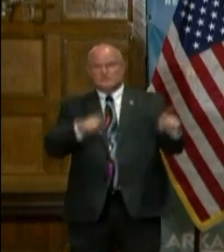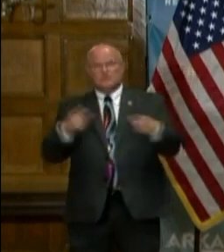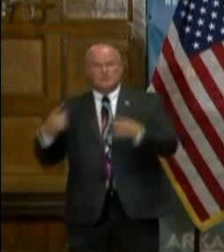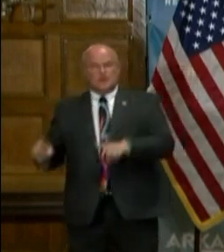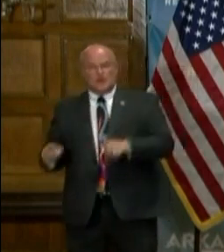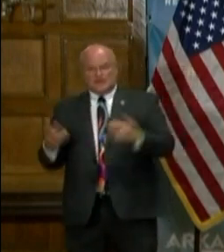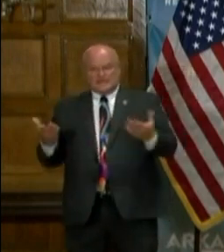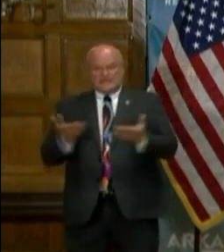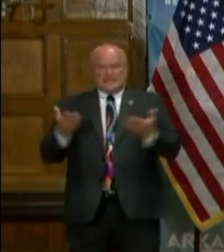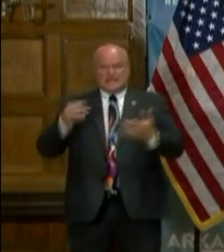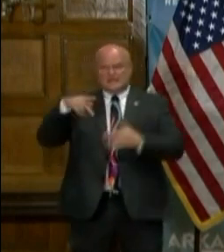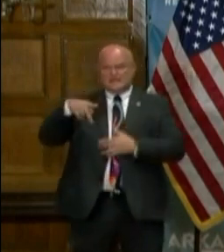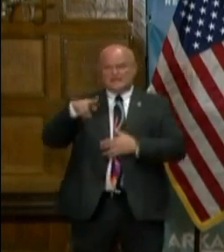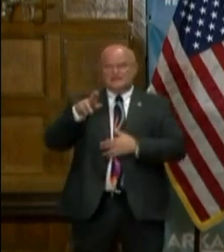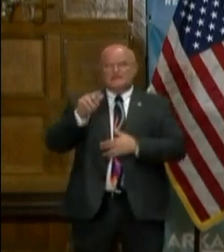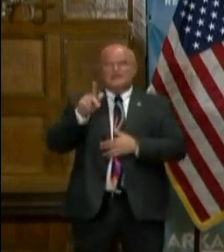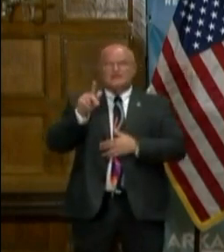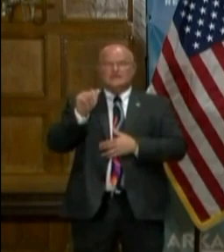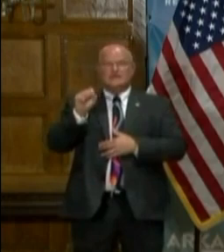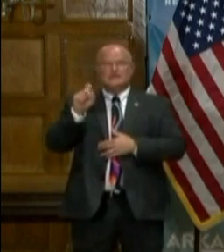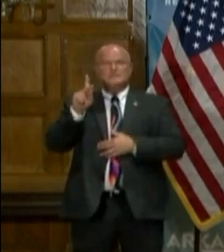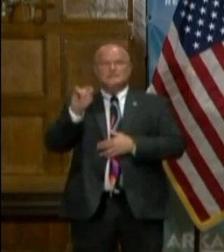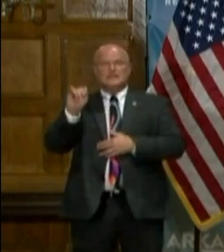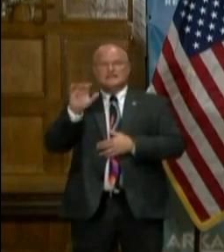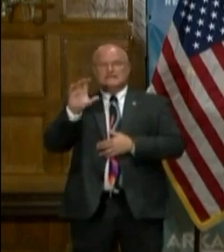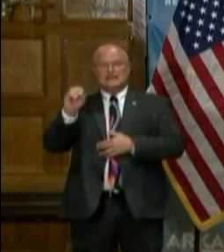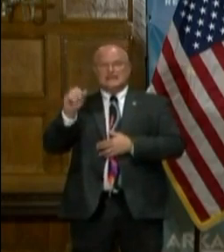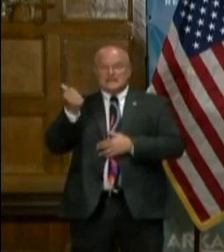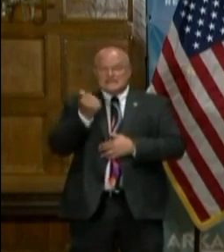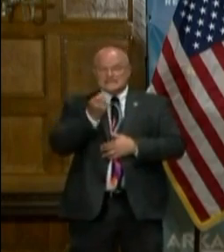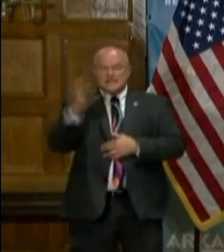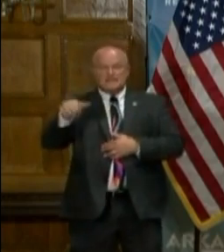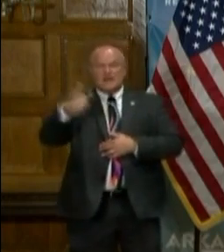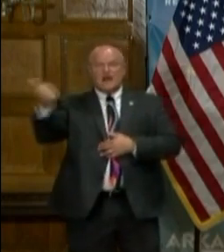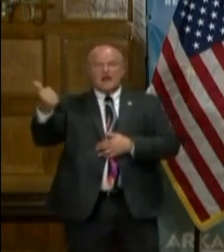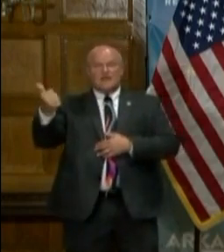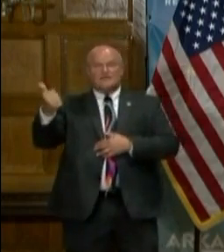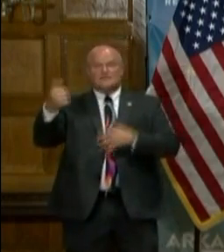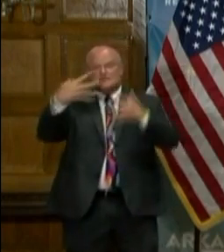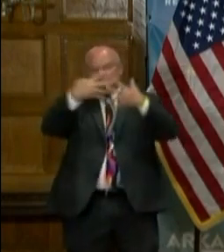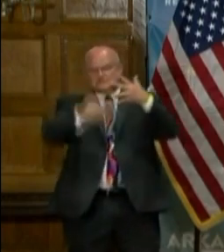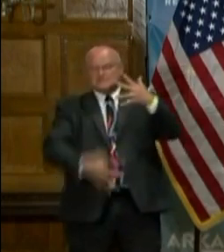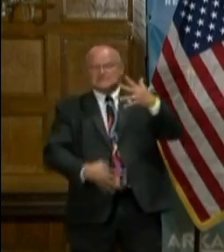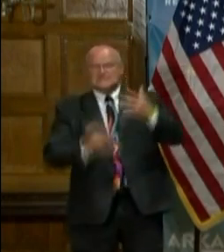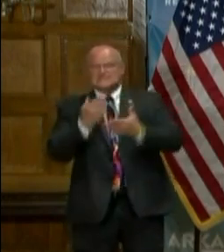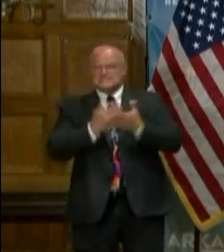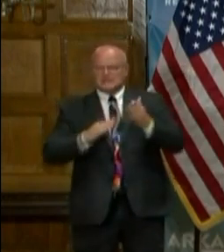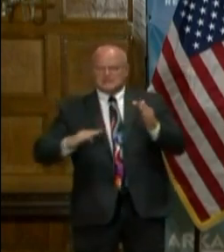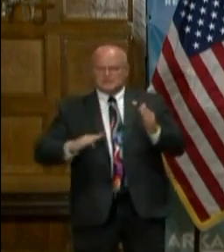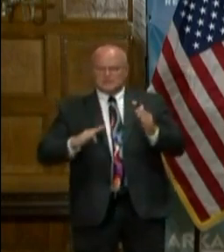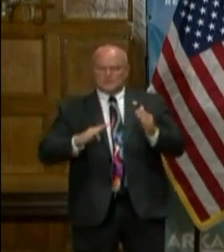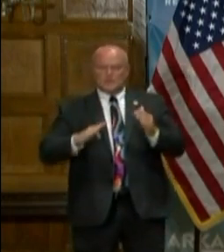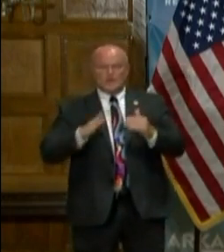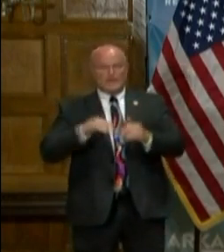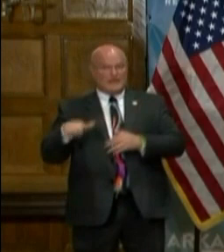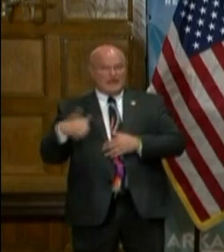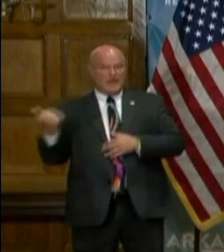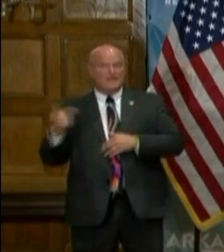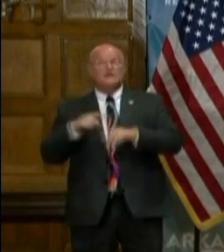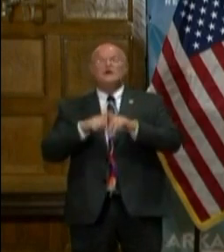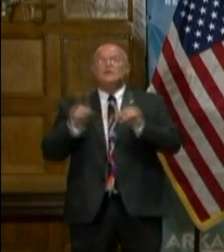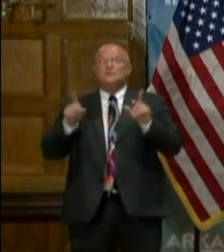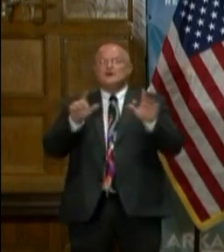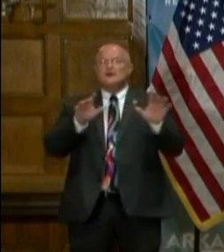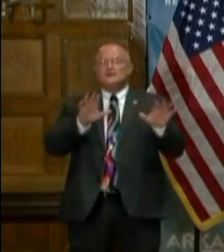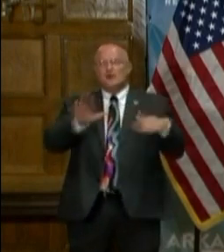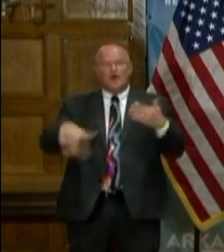on here in Pulaski County. And we've got several other counties below that. Some of them are rising at faster than others, but